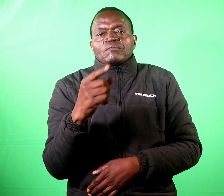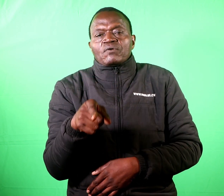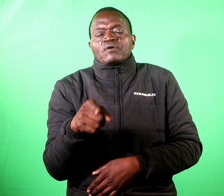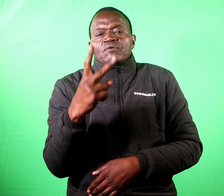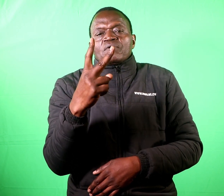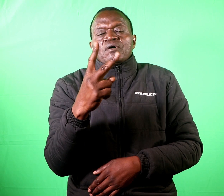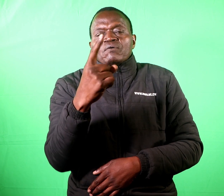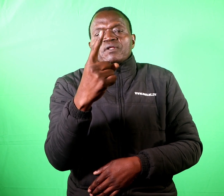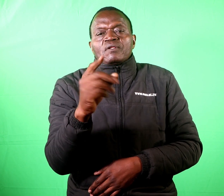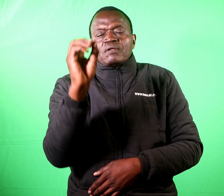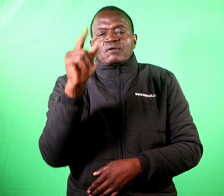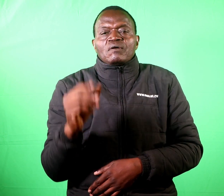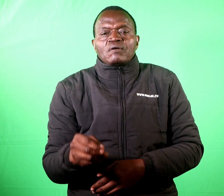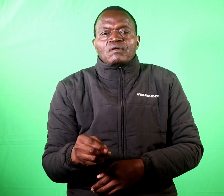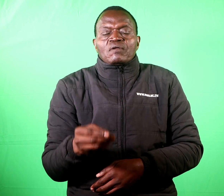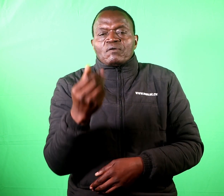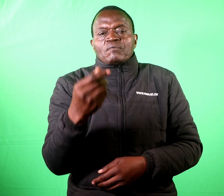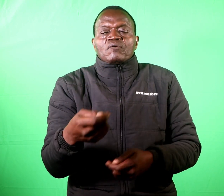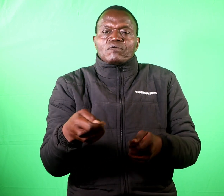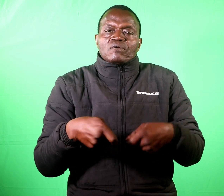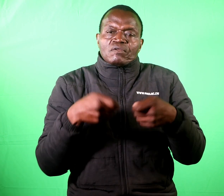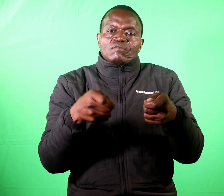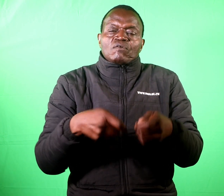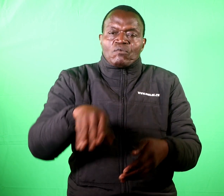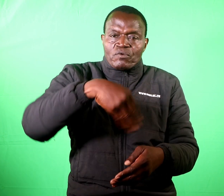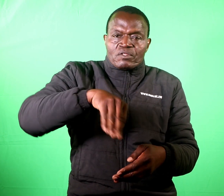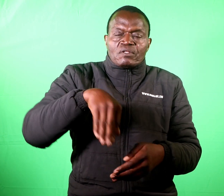21.1%, remittances or gifts from within Zimbabwe